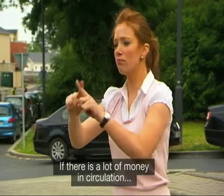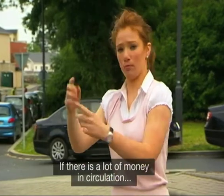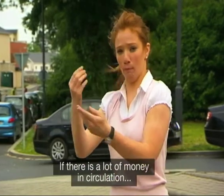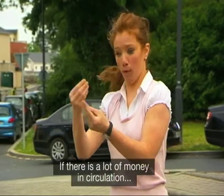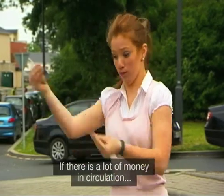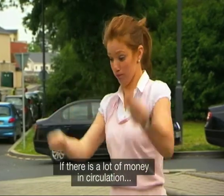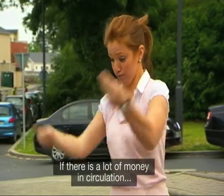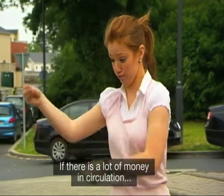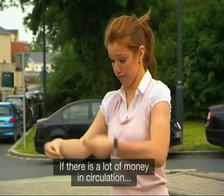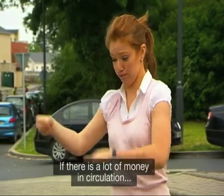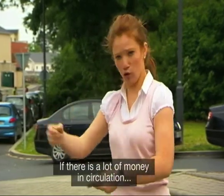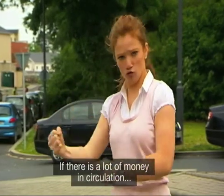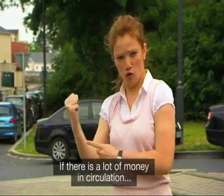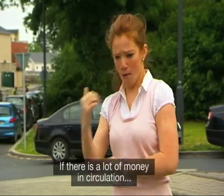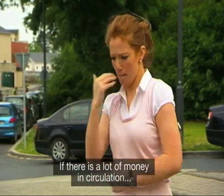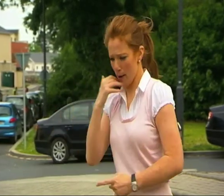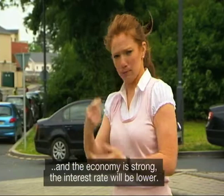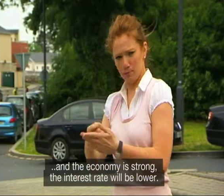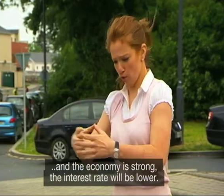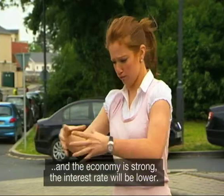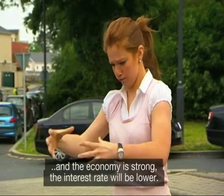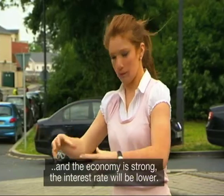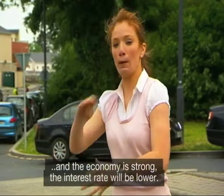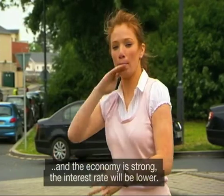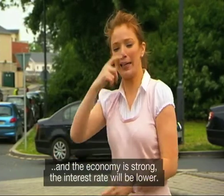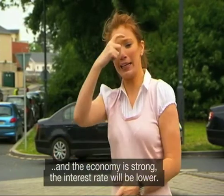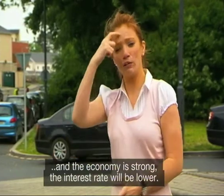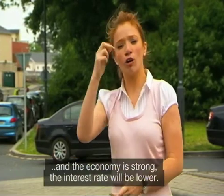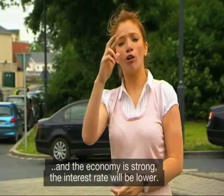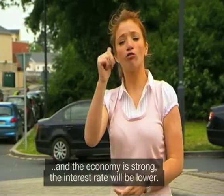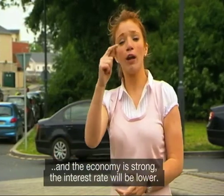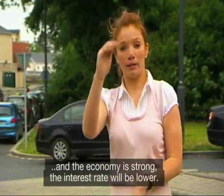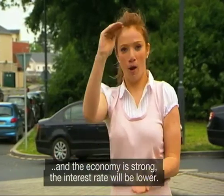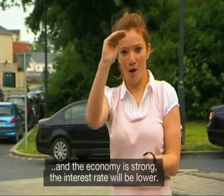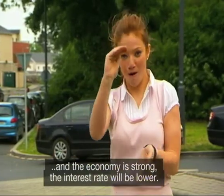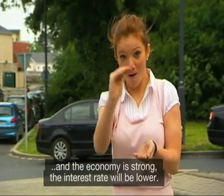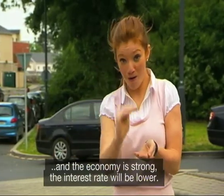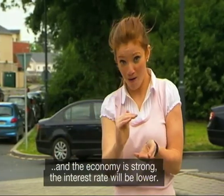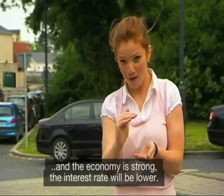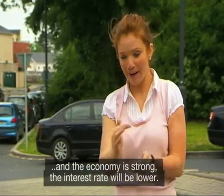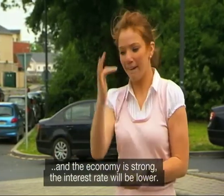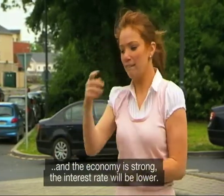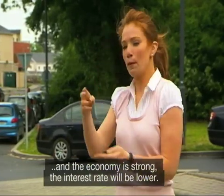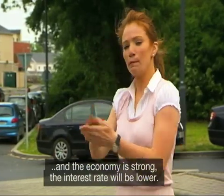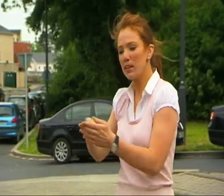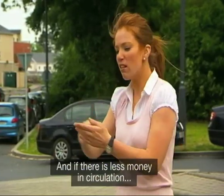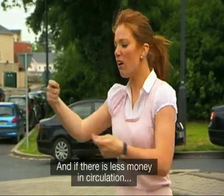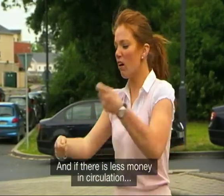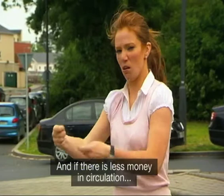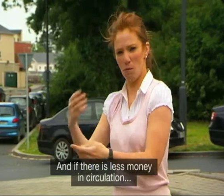If there's a lot of money in circulation, and the economy is strong, the interest rate will be lower. And if there is